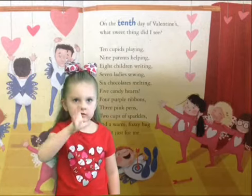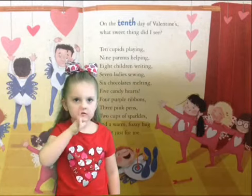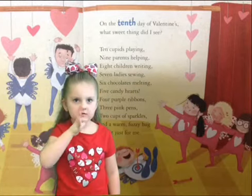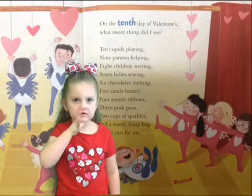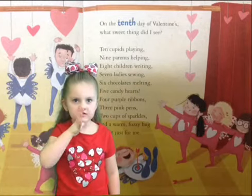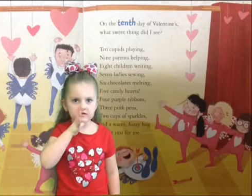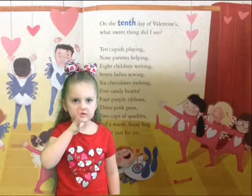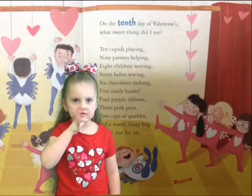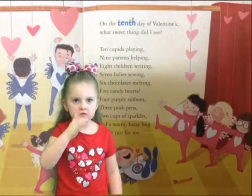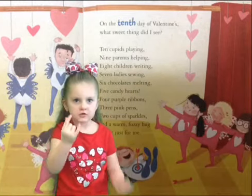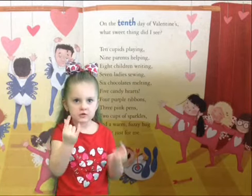helping,